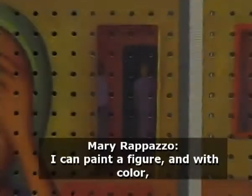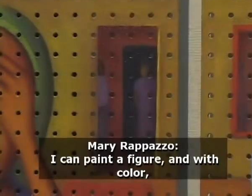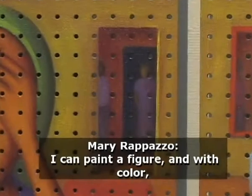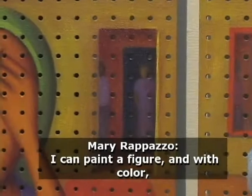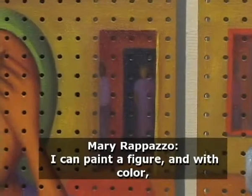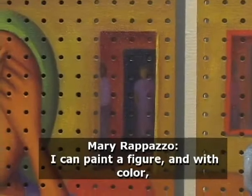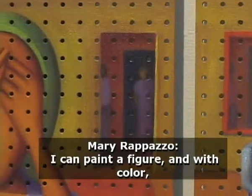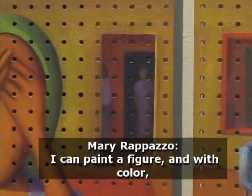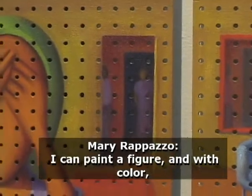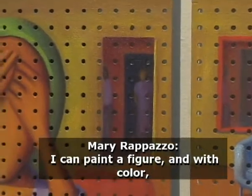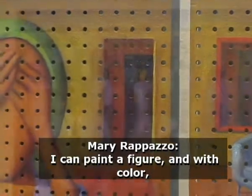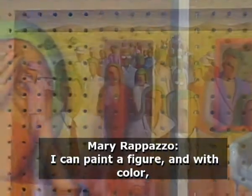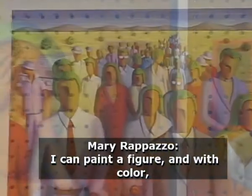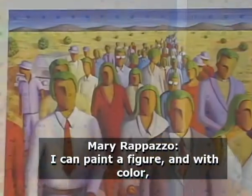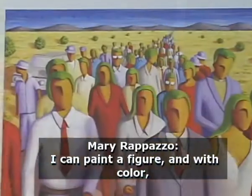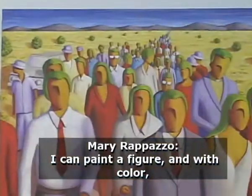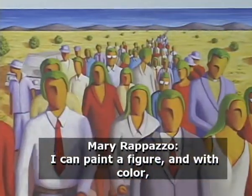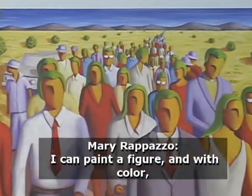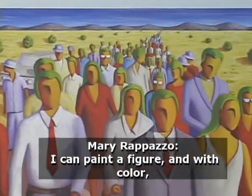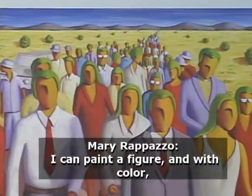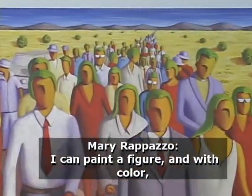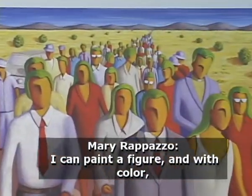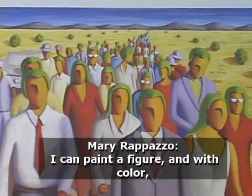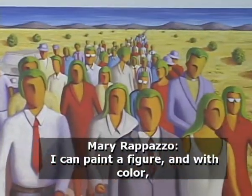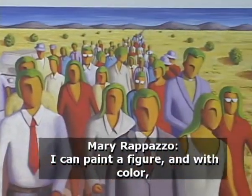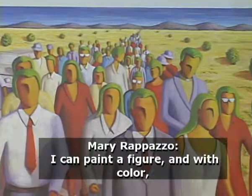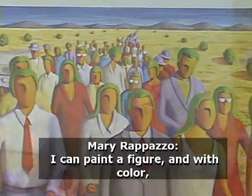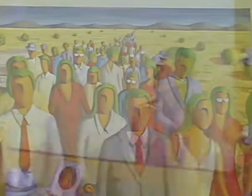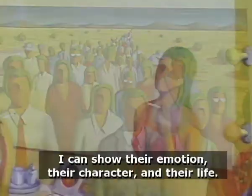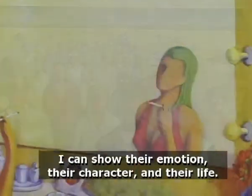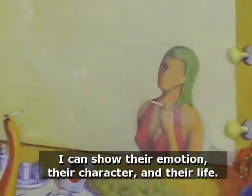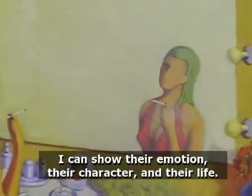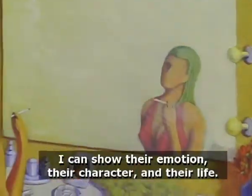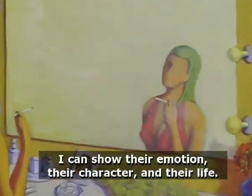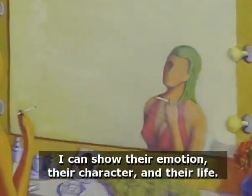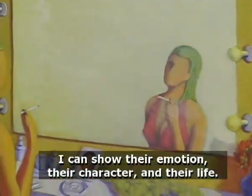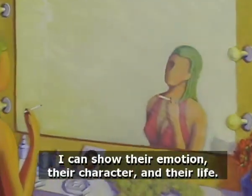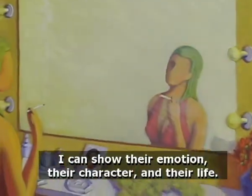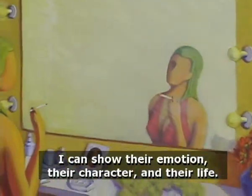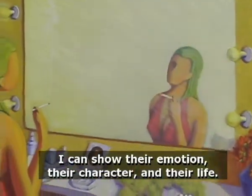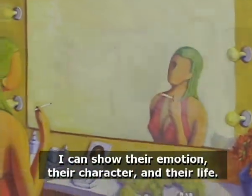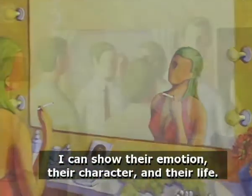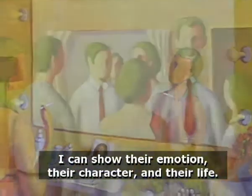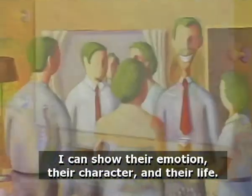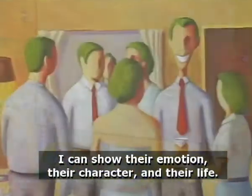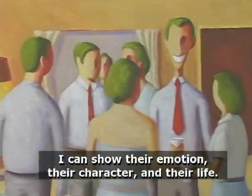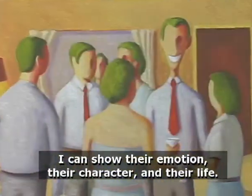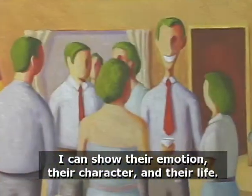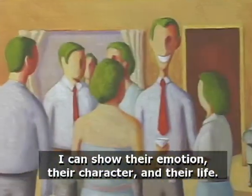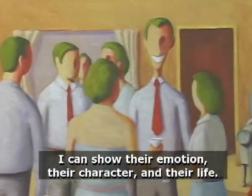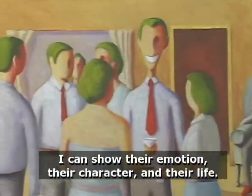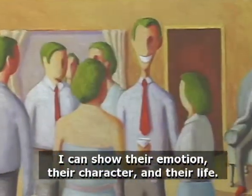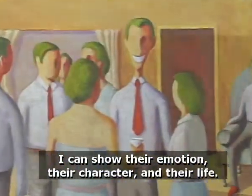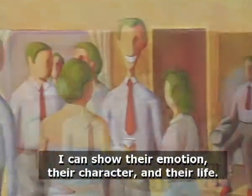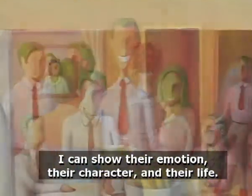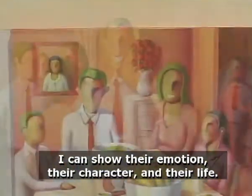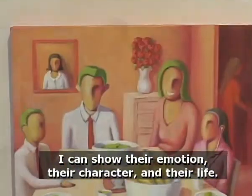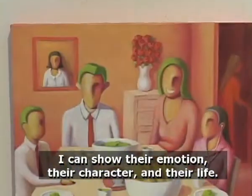I can paint a figure, and with color, I can show their emotion, their character, and